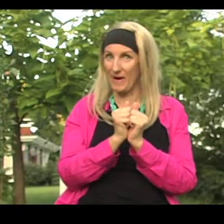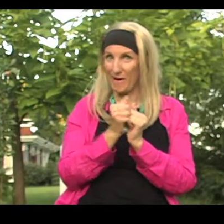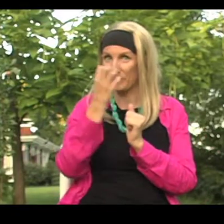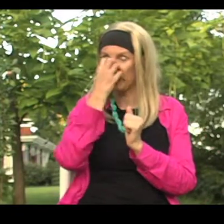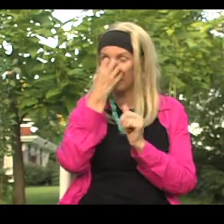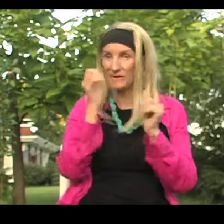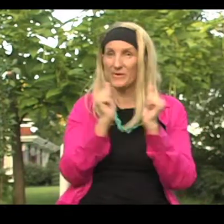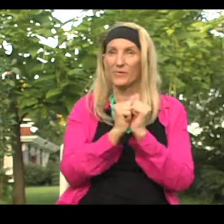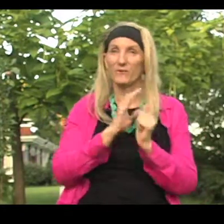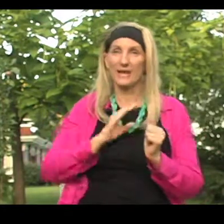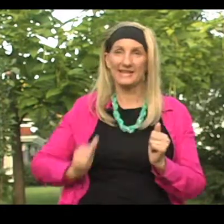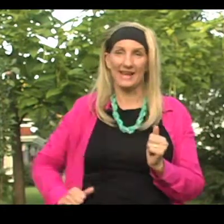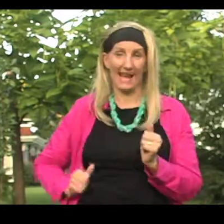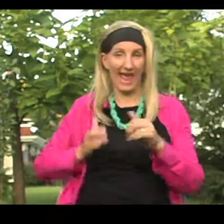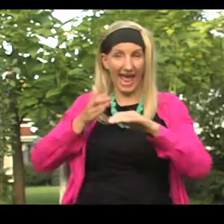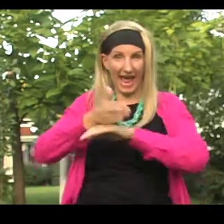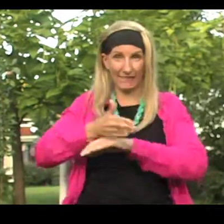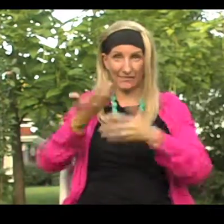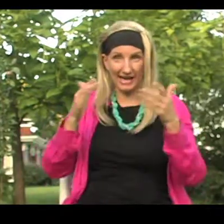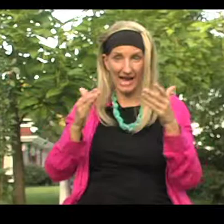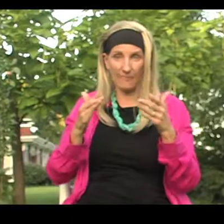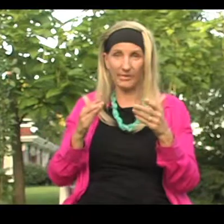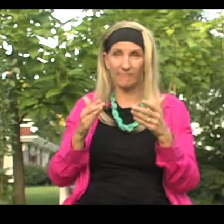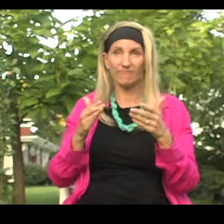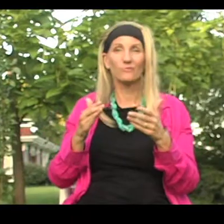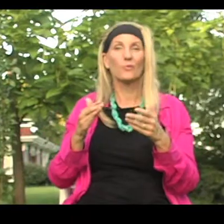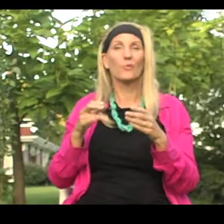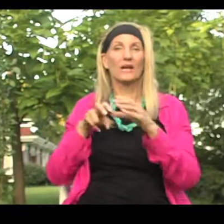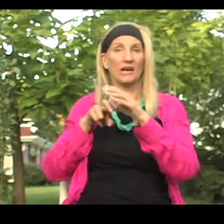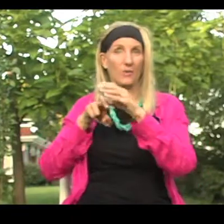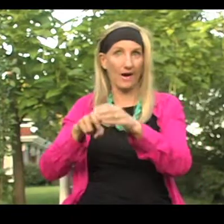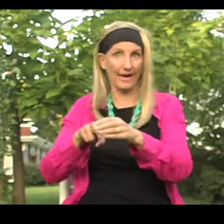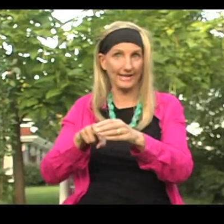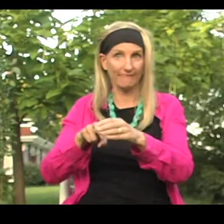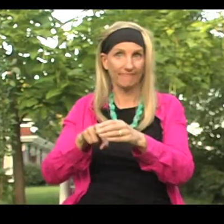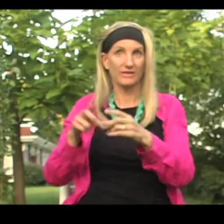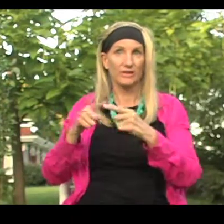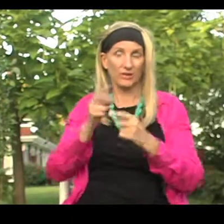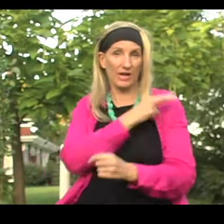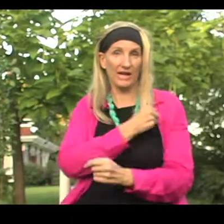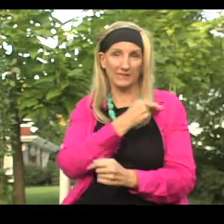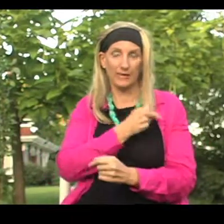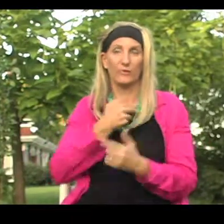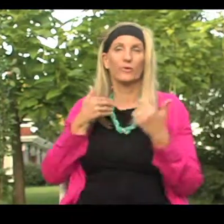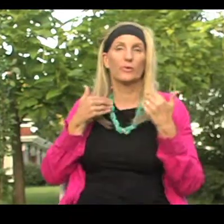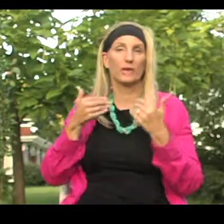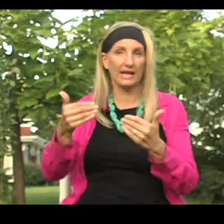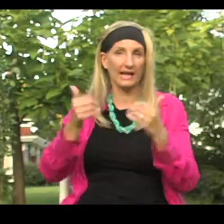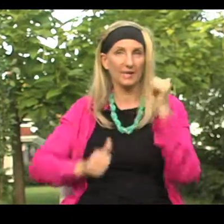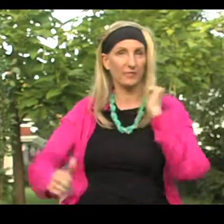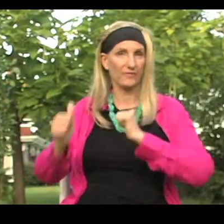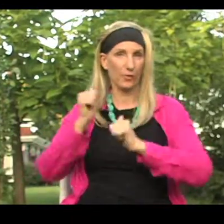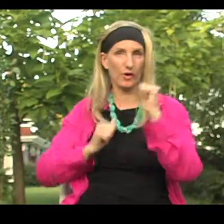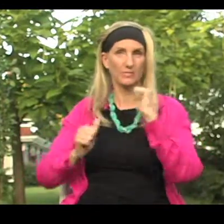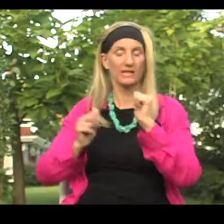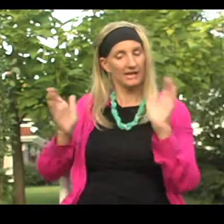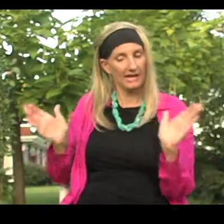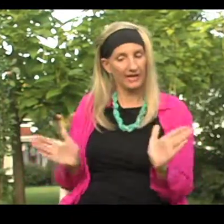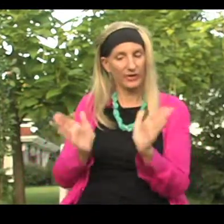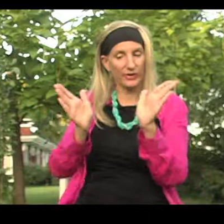around with Betty Ann. After that happened, we got a ride to the hospital where we went ahead and performed and encouraged